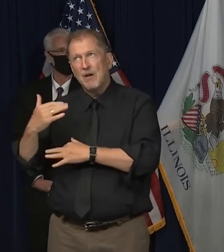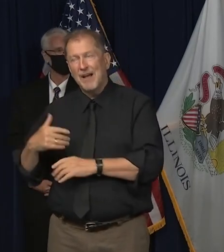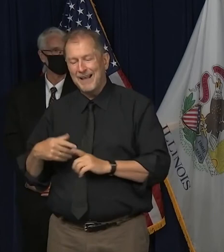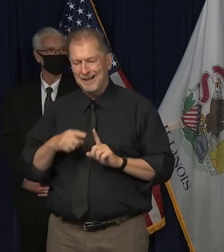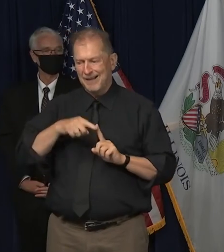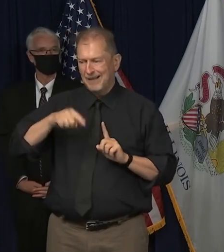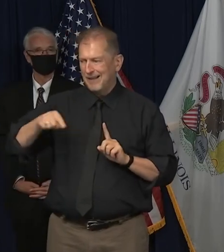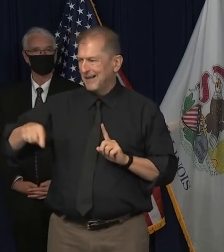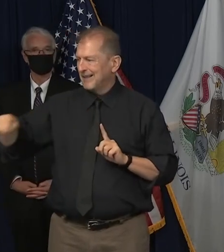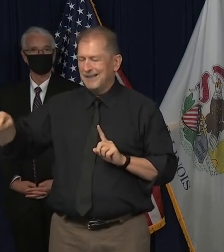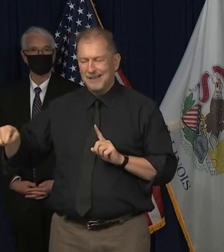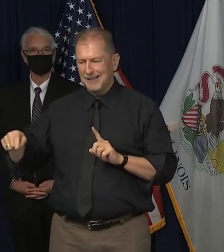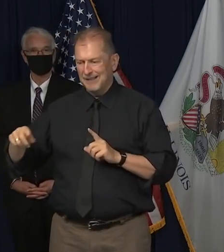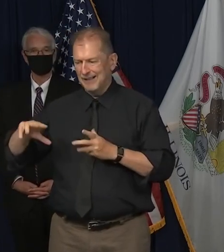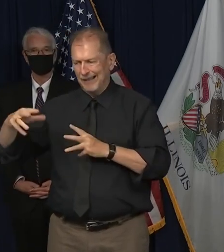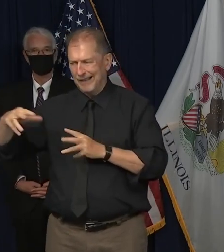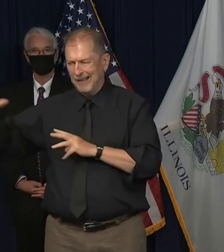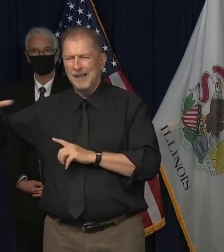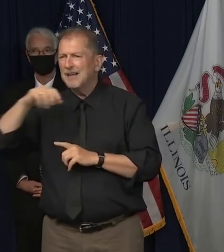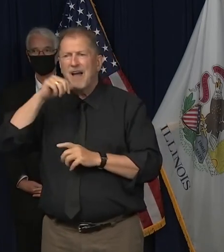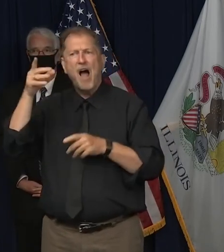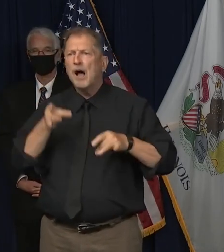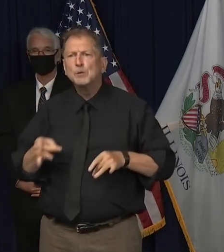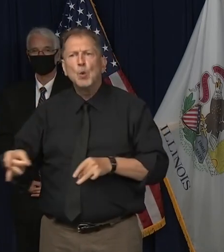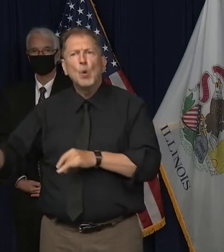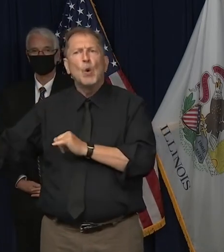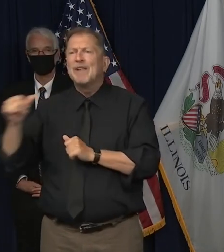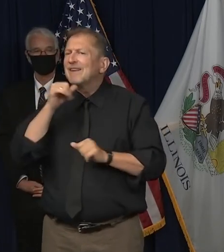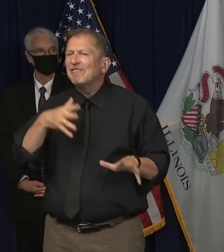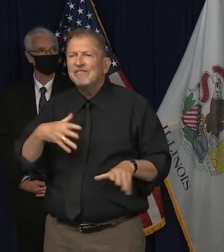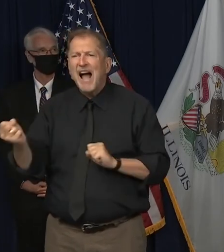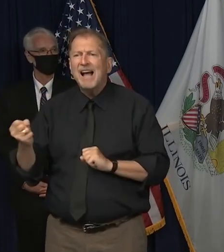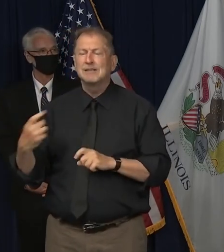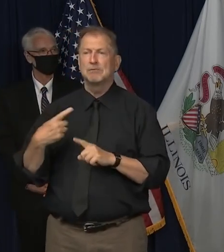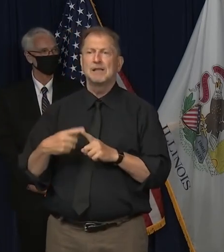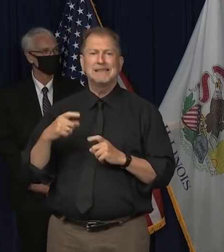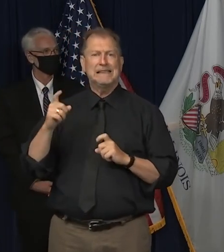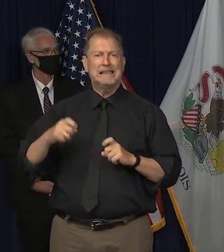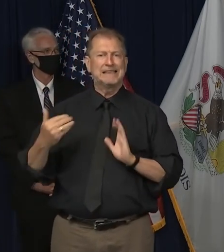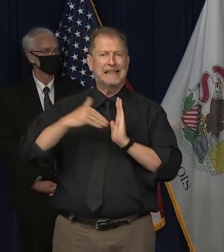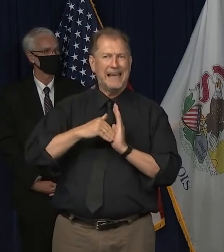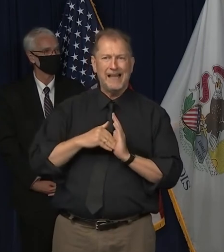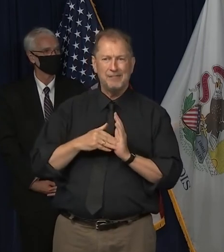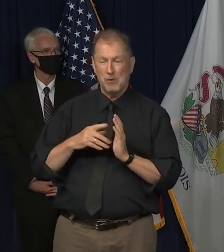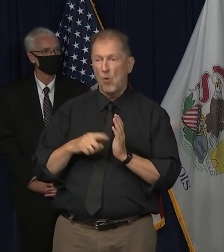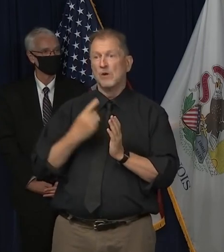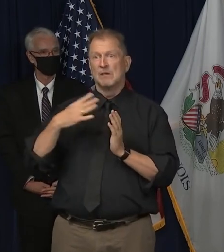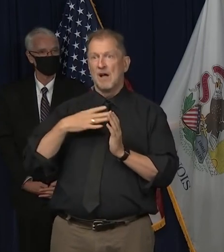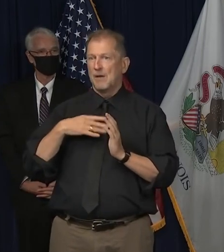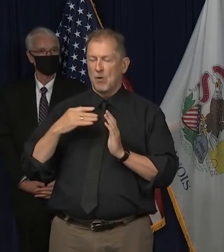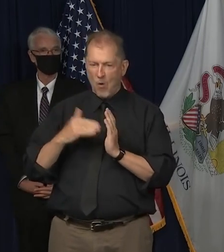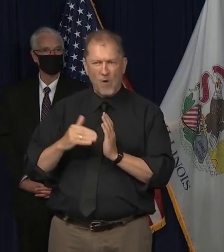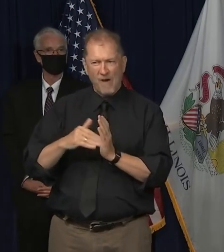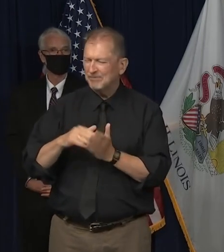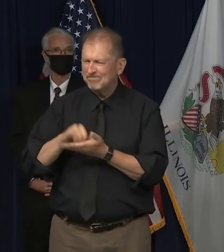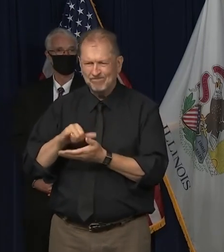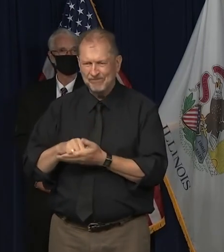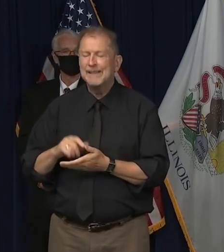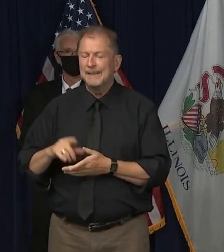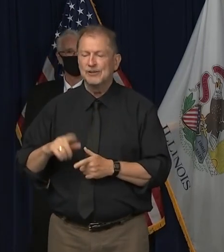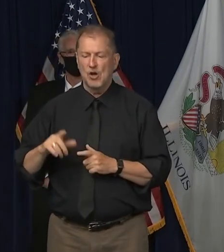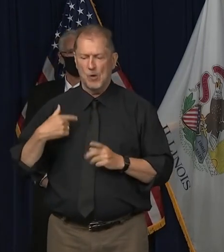chain bottlenecks in order to be able to do fast and frequent testing on scale. And so my colleague, Dr.